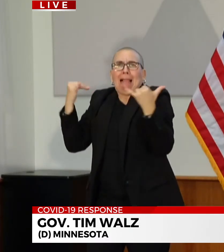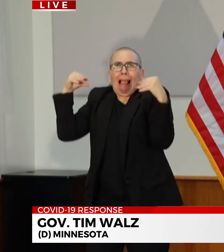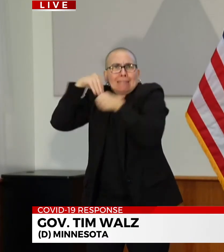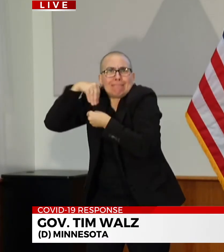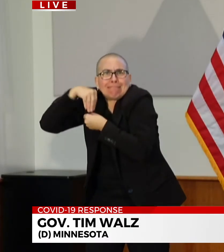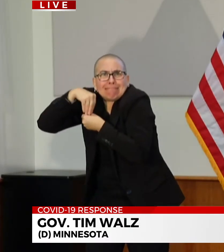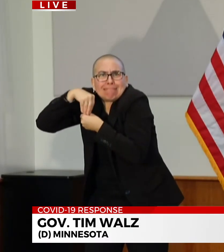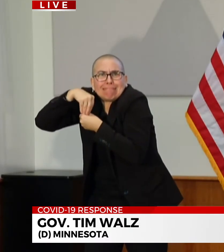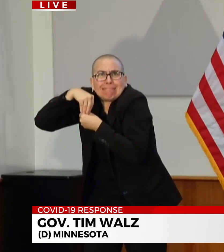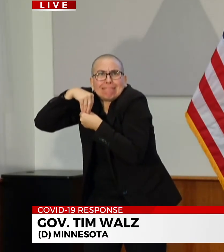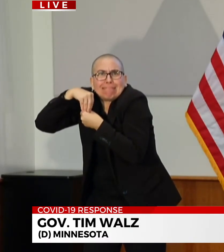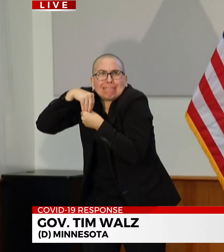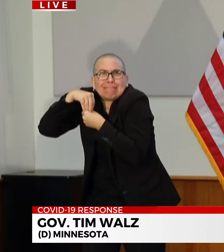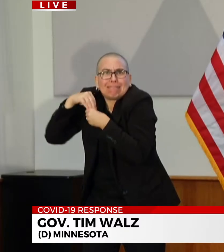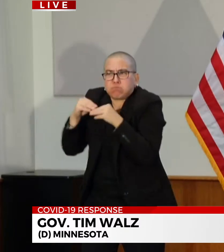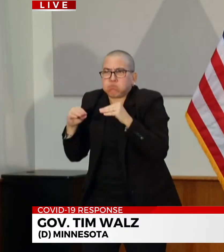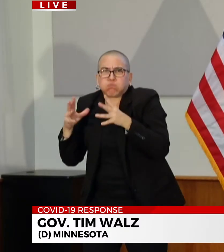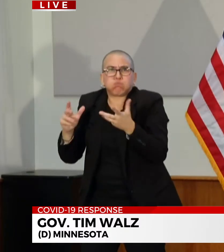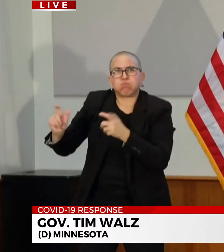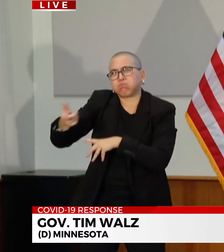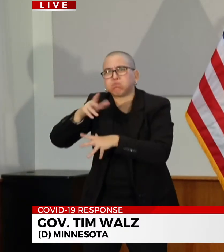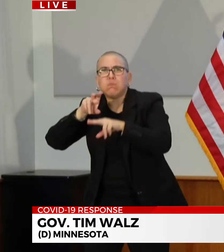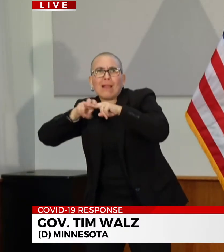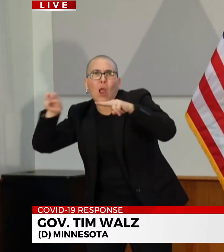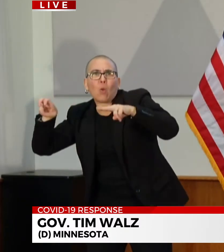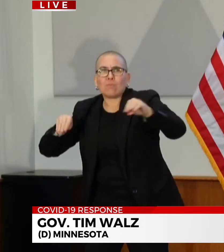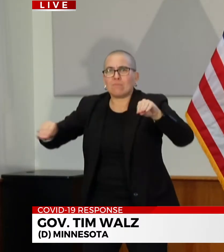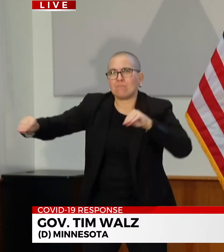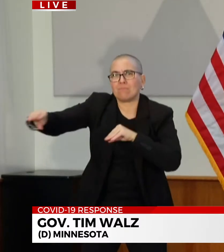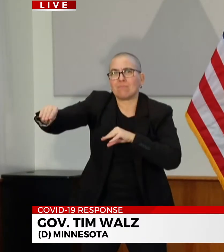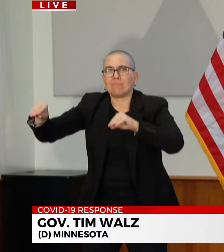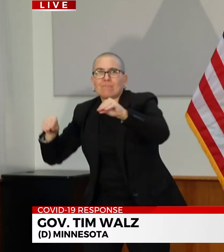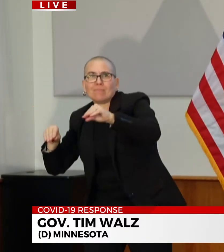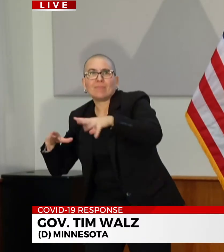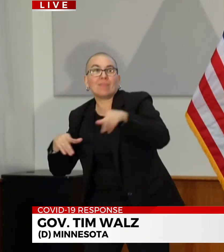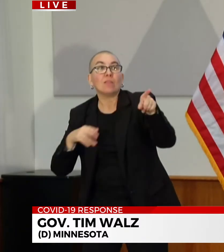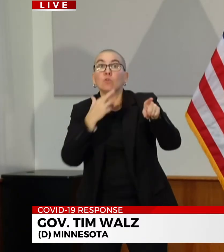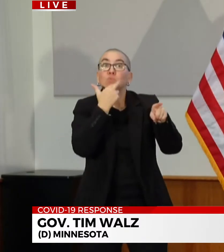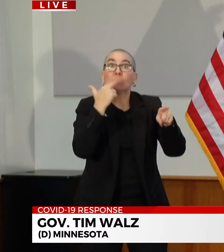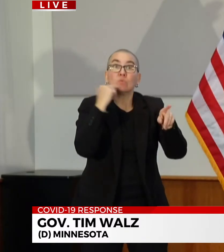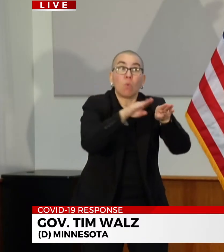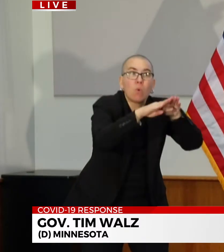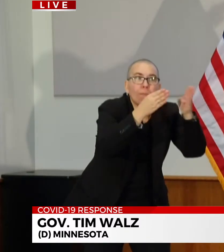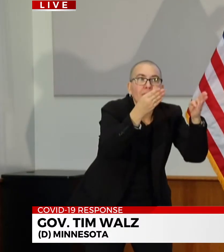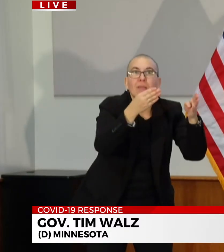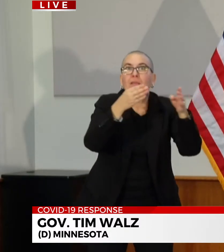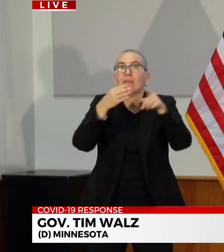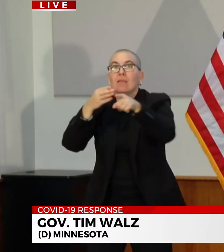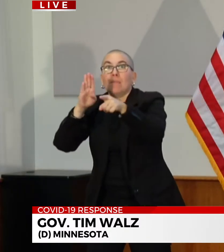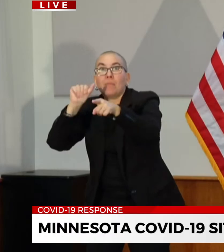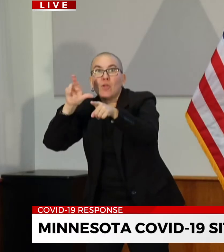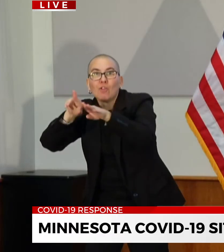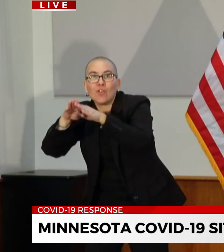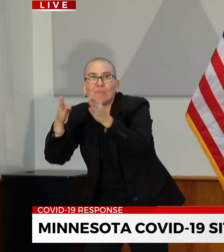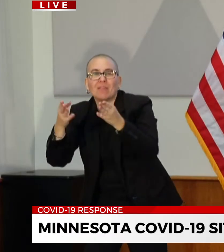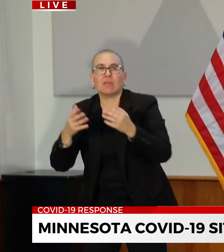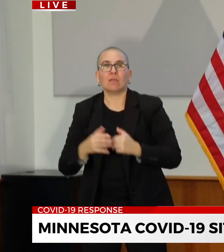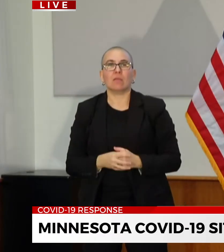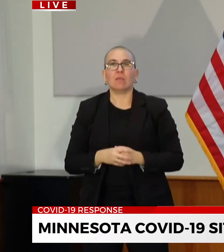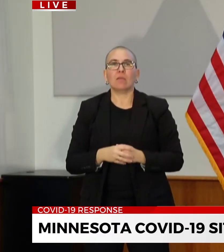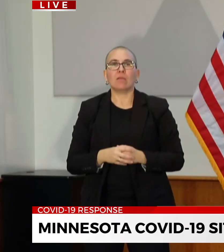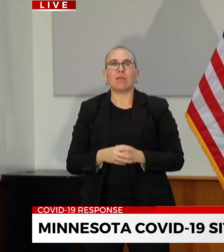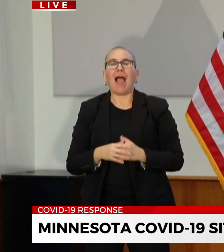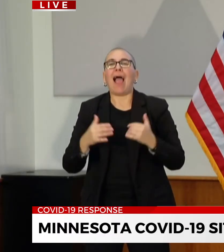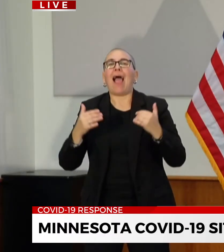amongst Minnesotans started to increase. So there's things that we can look at to show what was there, what changed to bring that curve back down. Those are